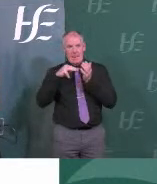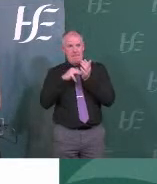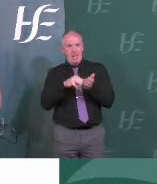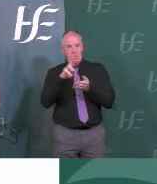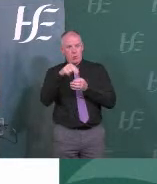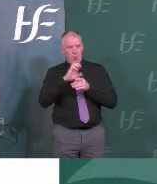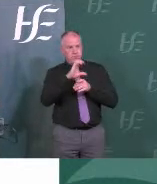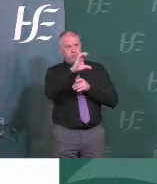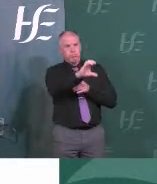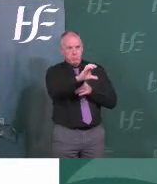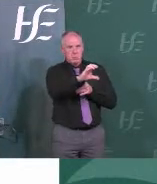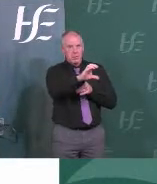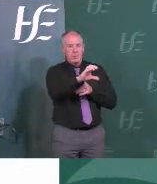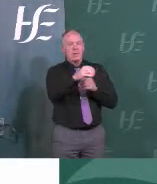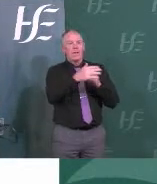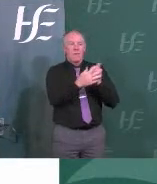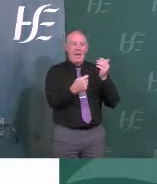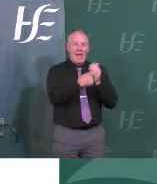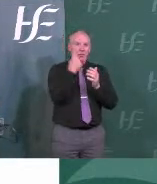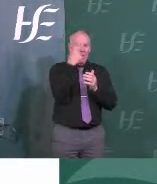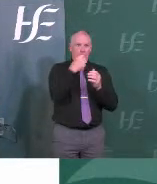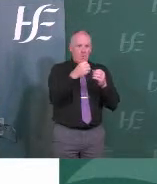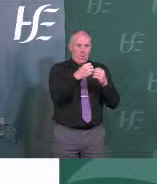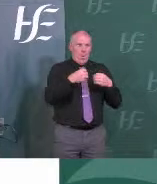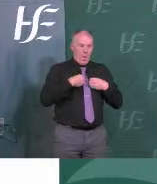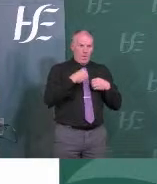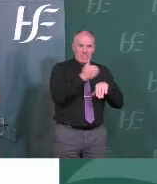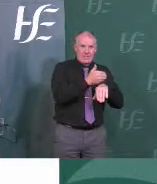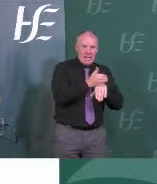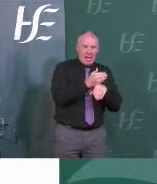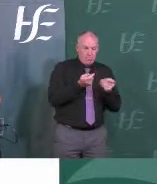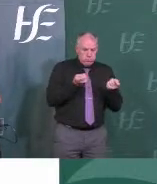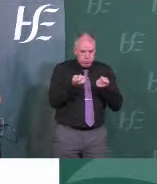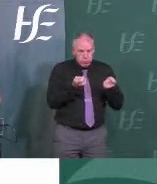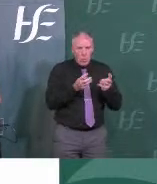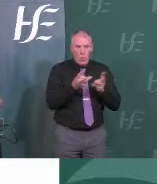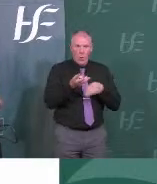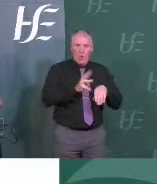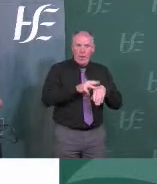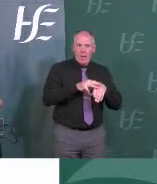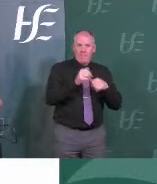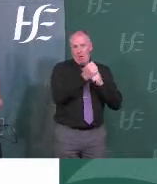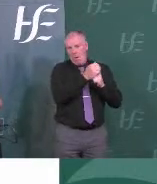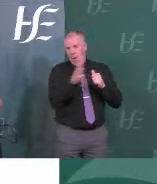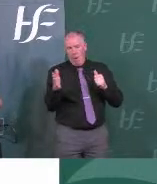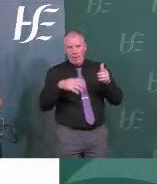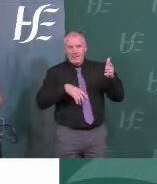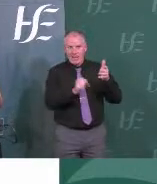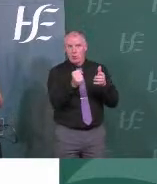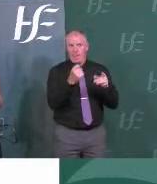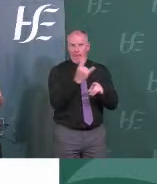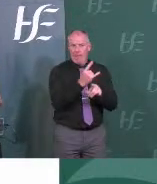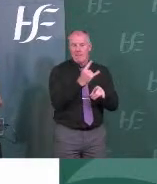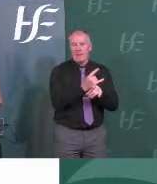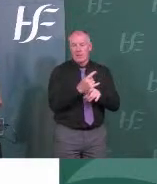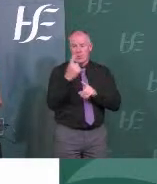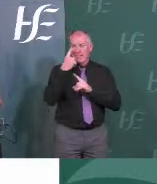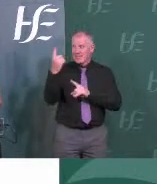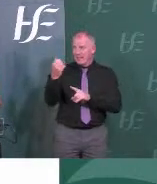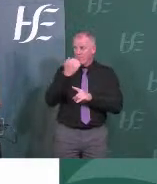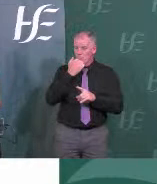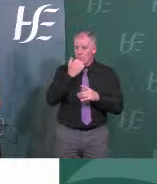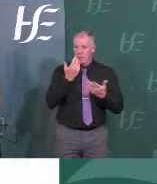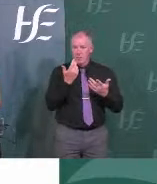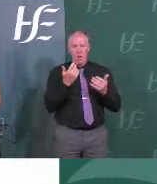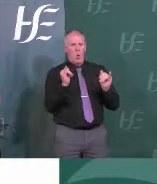really through additional hours within our own system. So a number of initiatives there across our acute services to really, and as you can see from the figures,